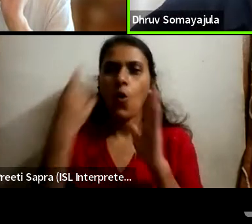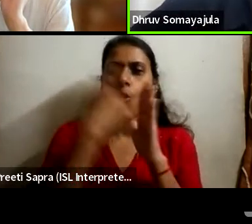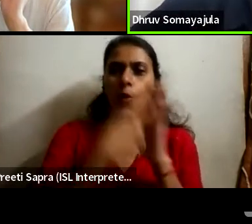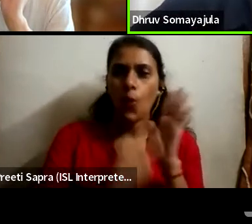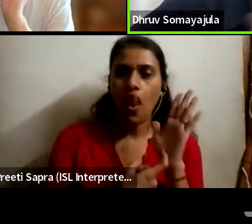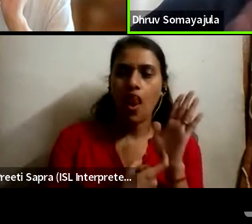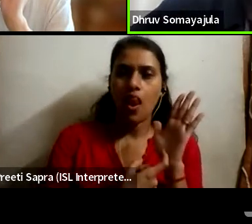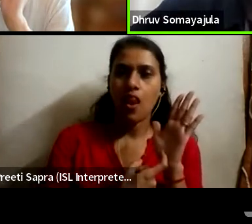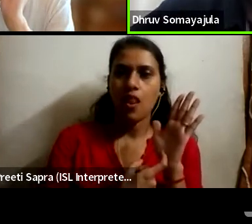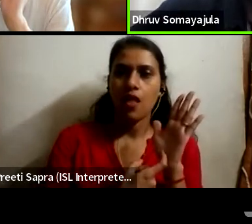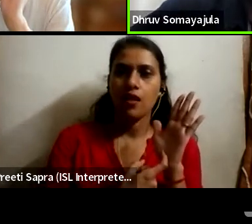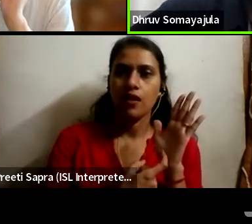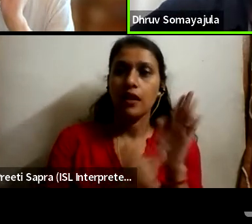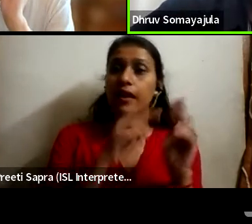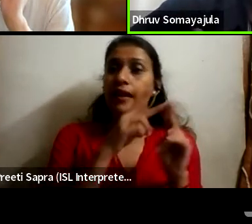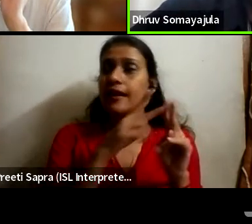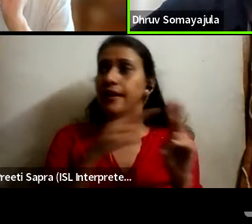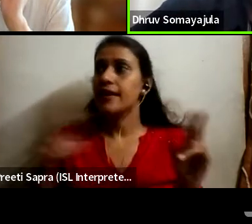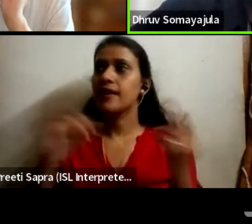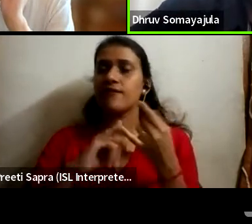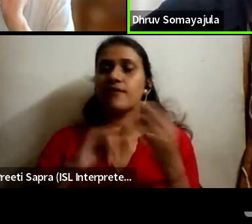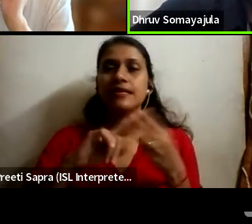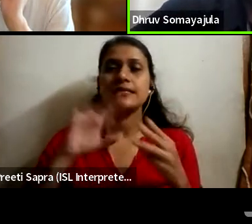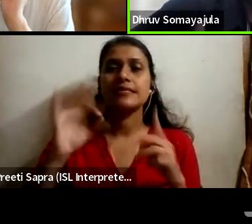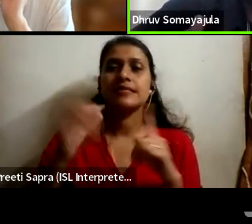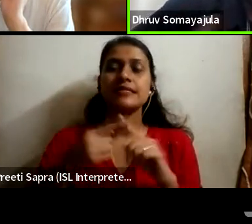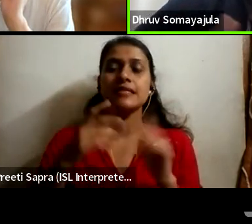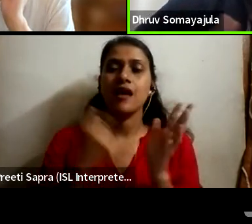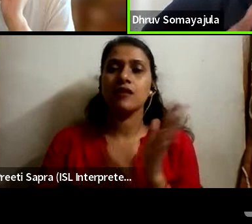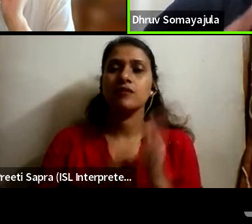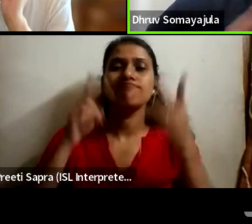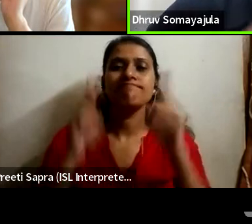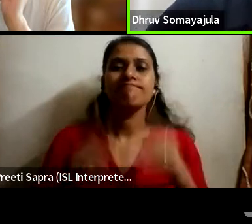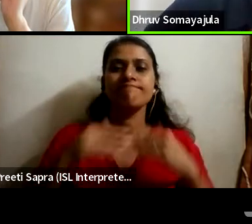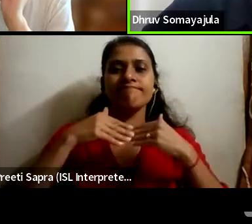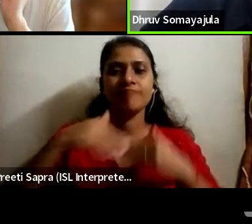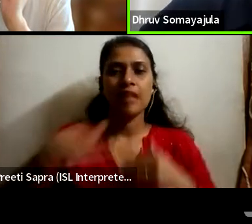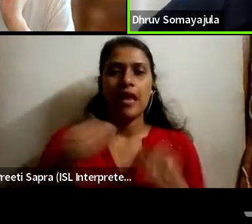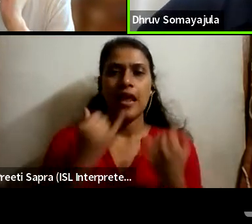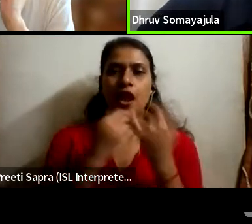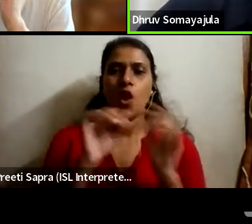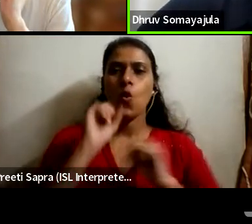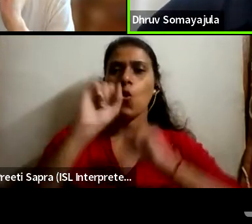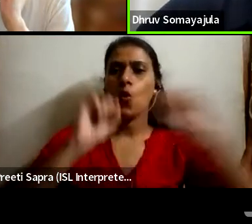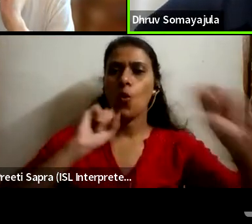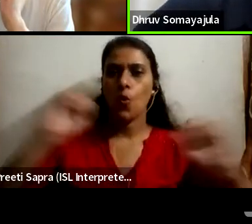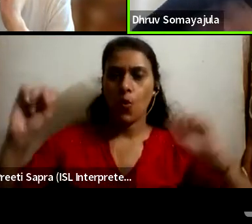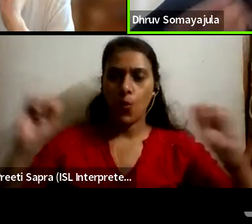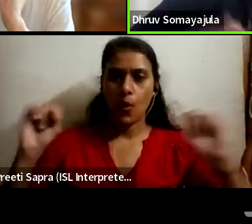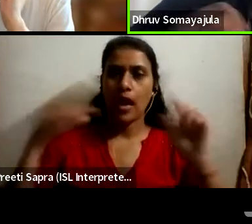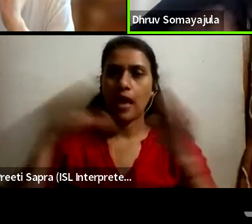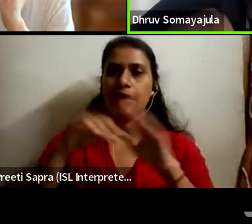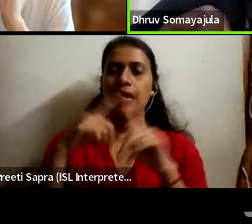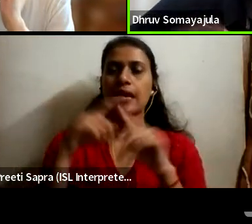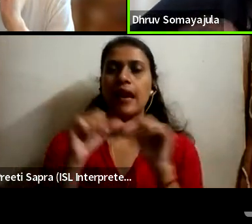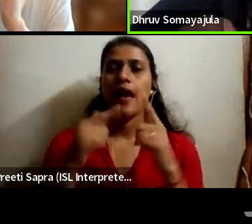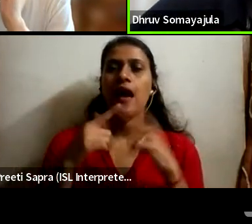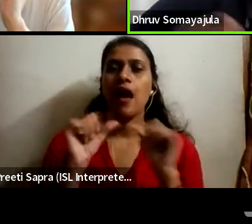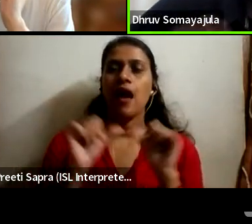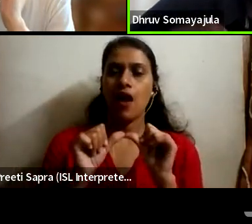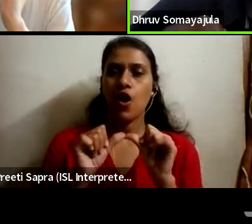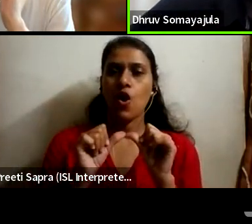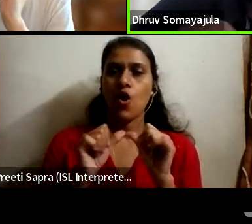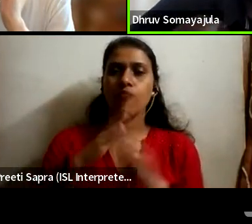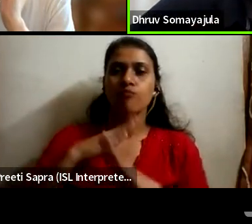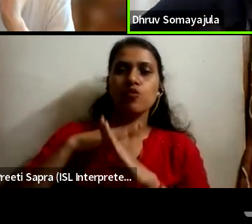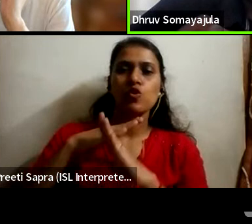for each sector is consistent. Like individuals are centered in data protection law. Individuals